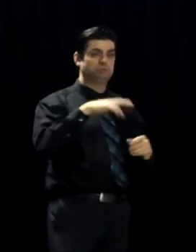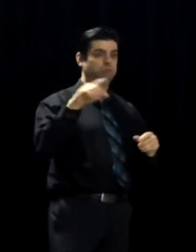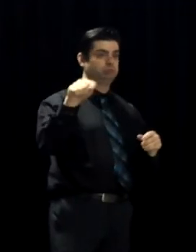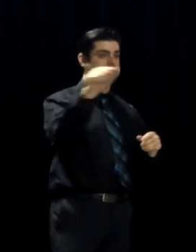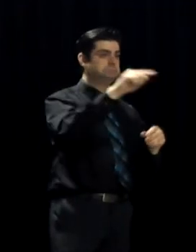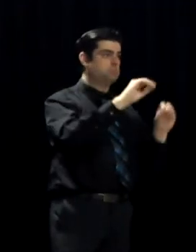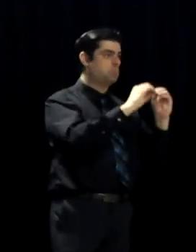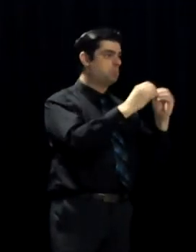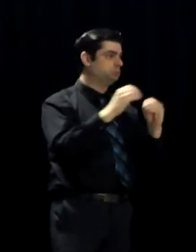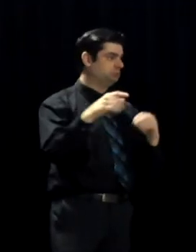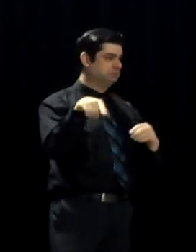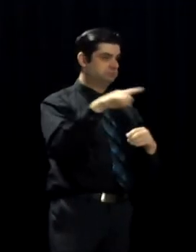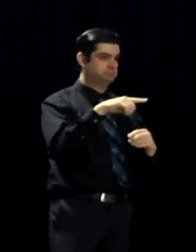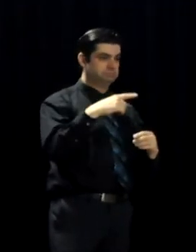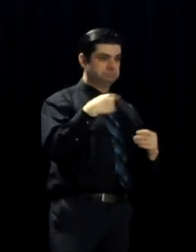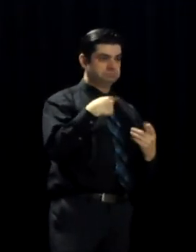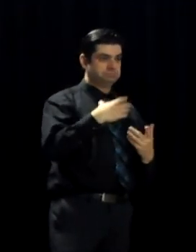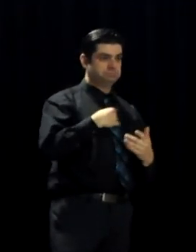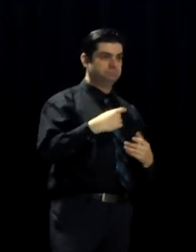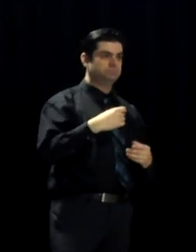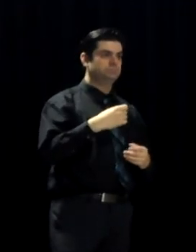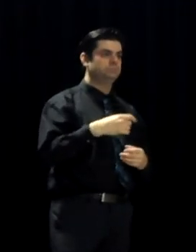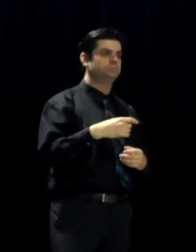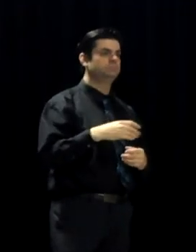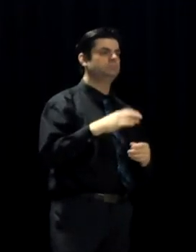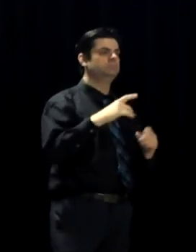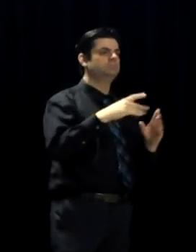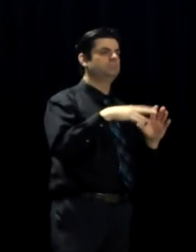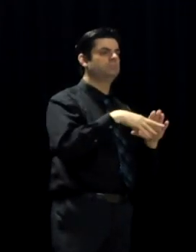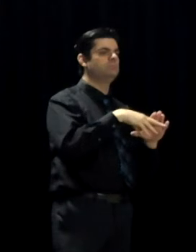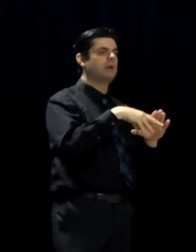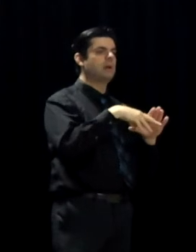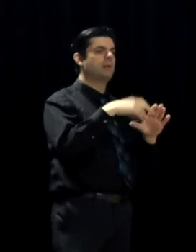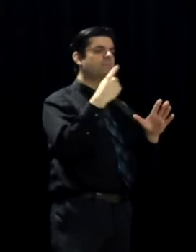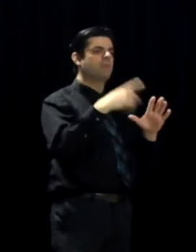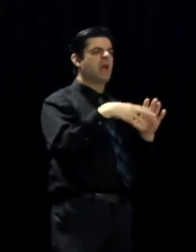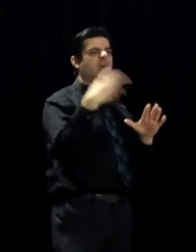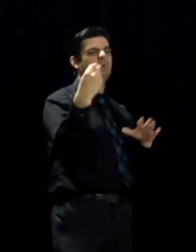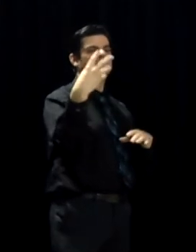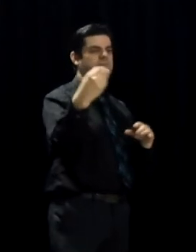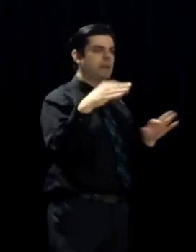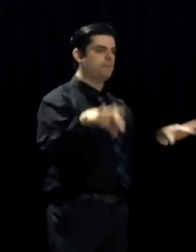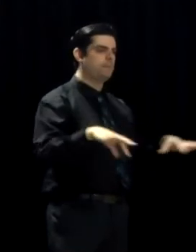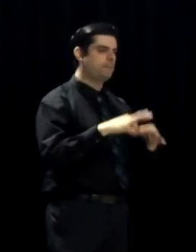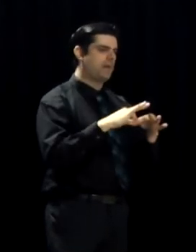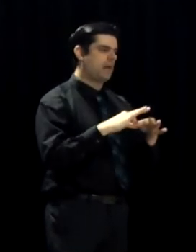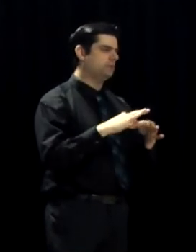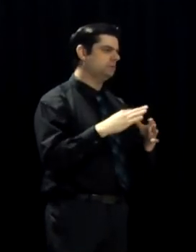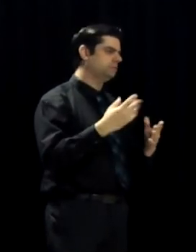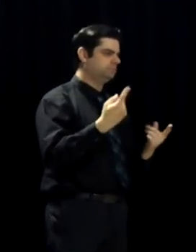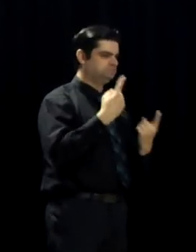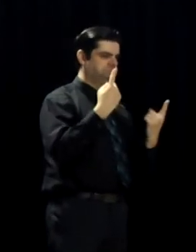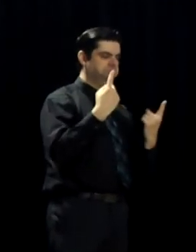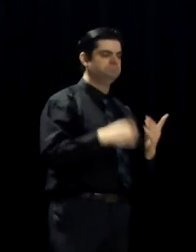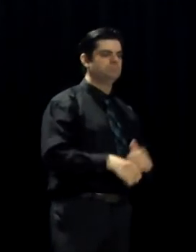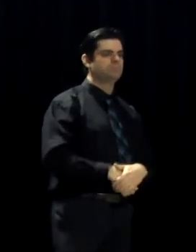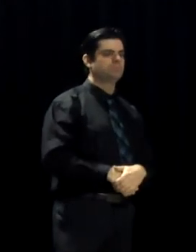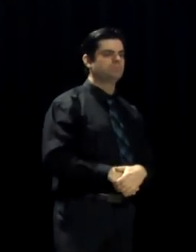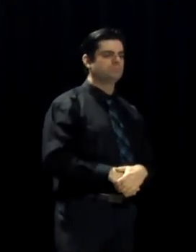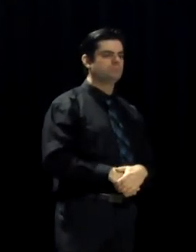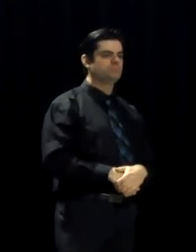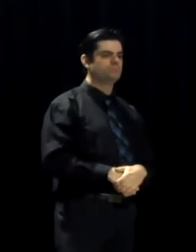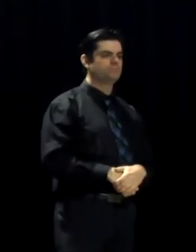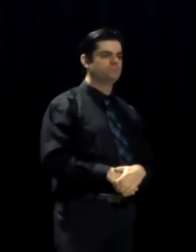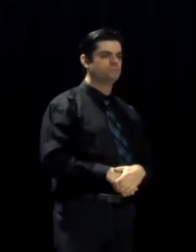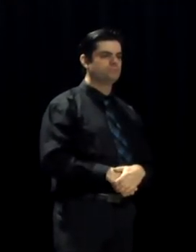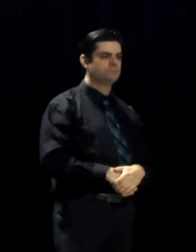services, and I know some of them have already had them. But I think we look at all this based off